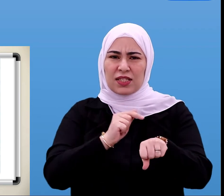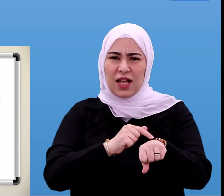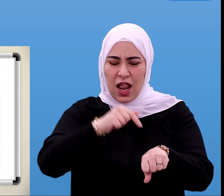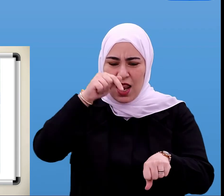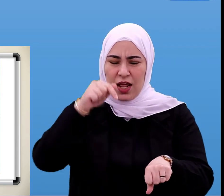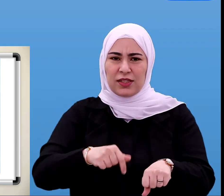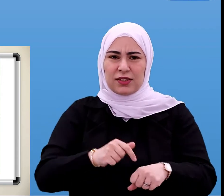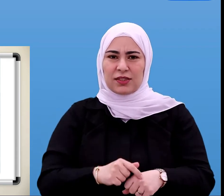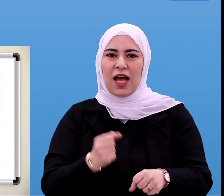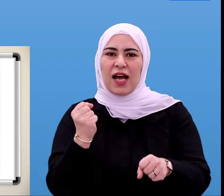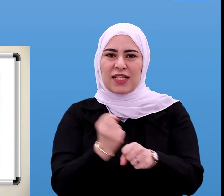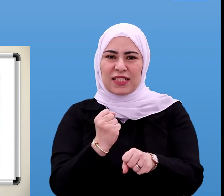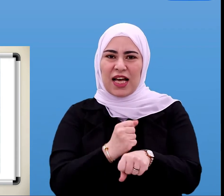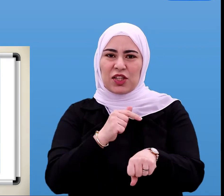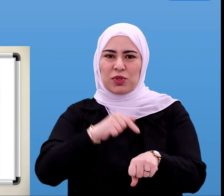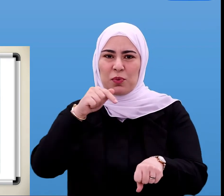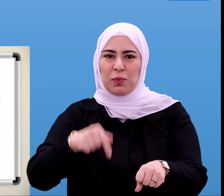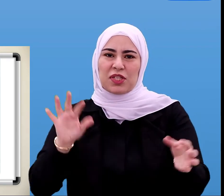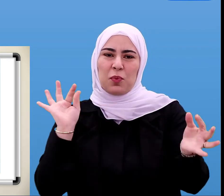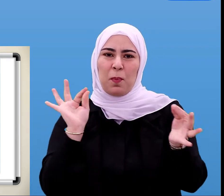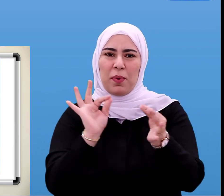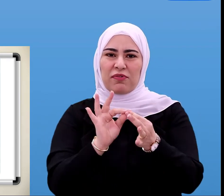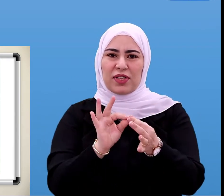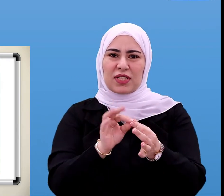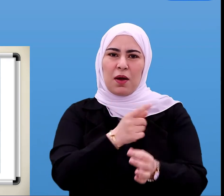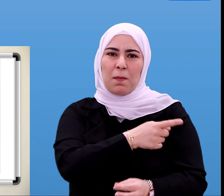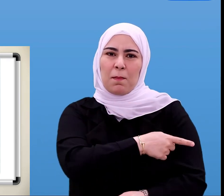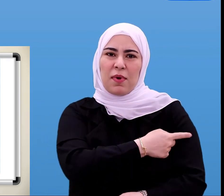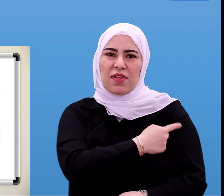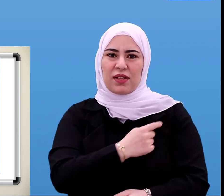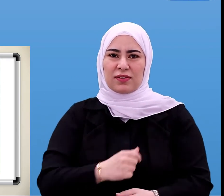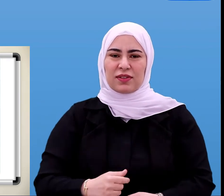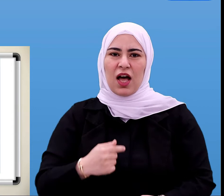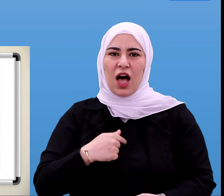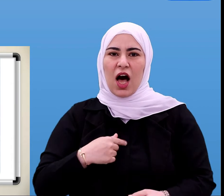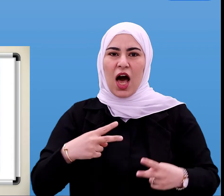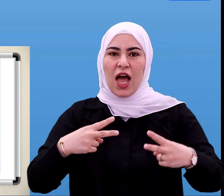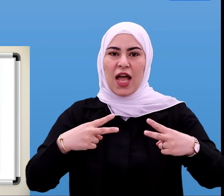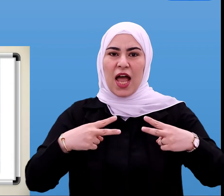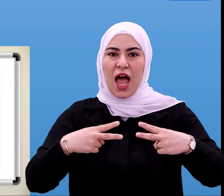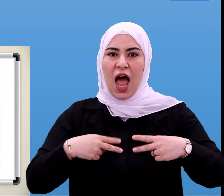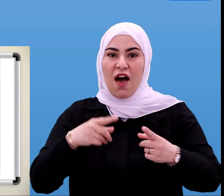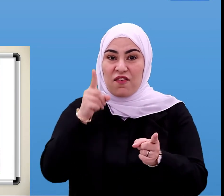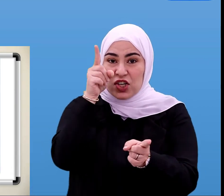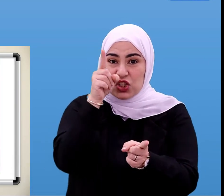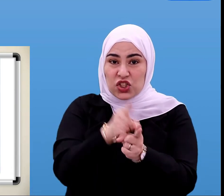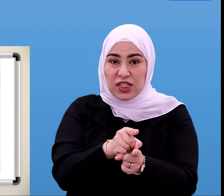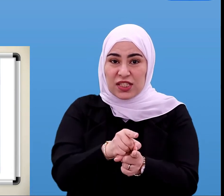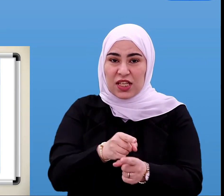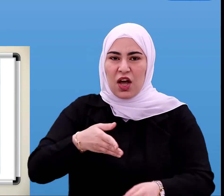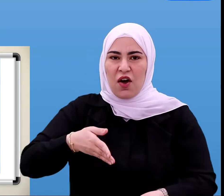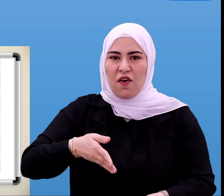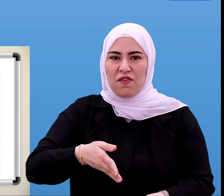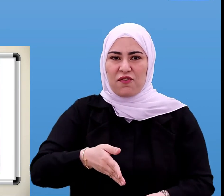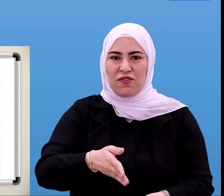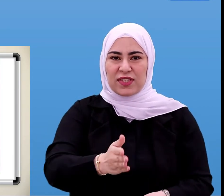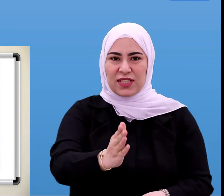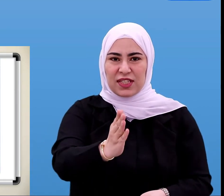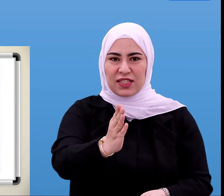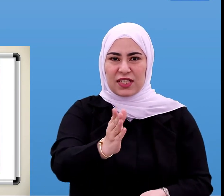will also use the present perfect, saying, I have just visited this restaurant with my friend. So this